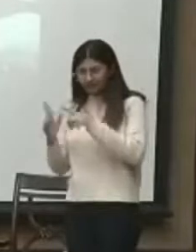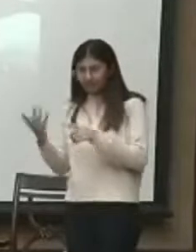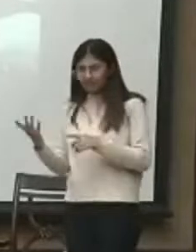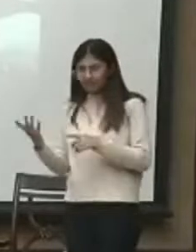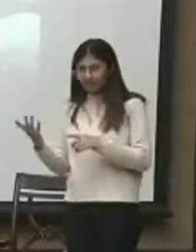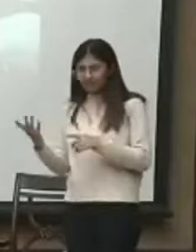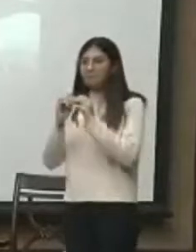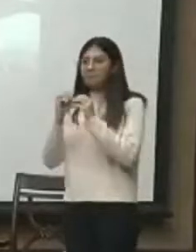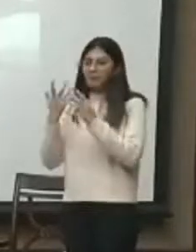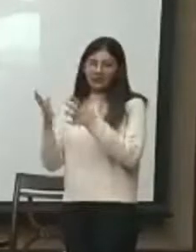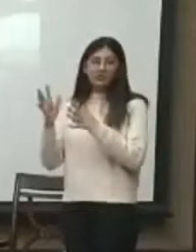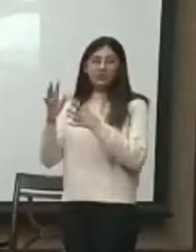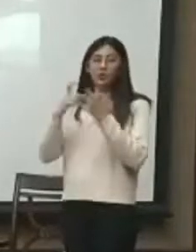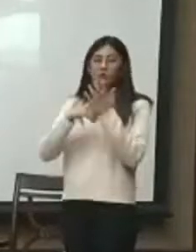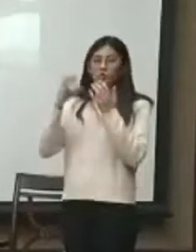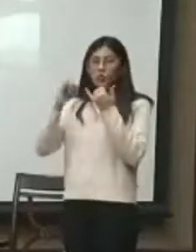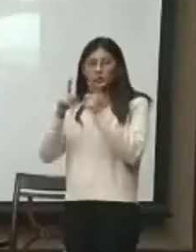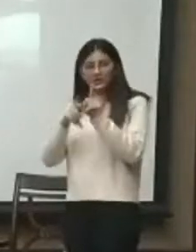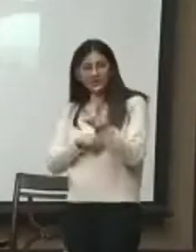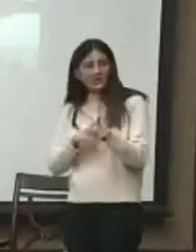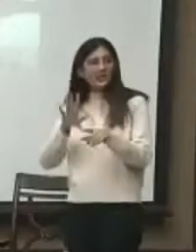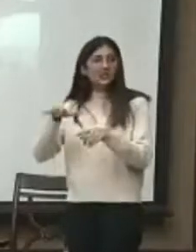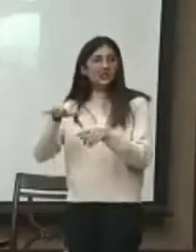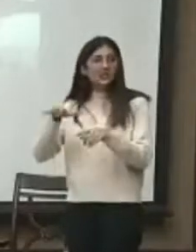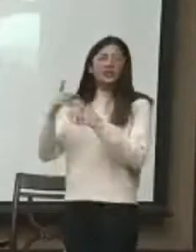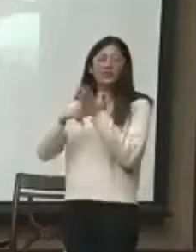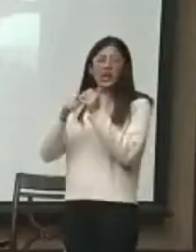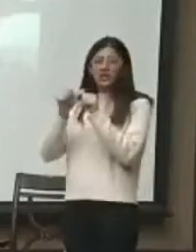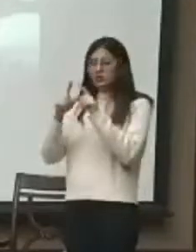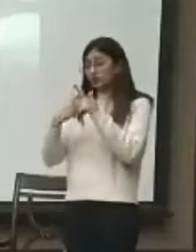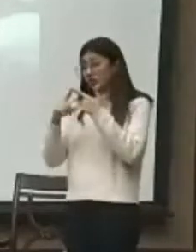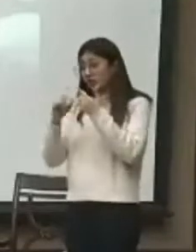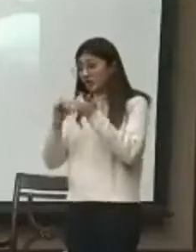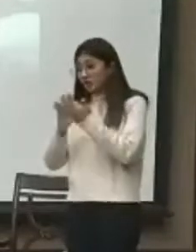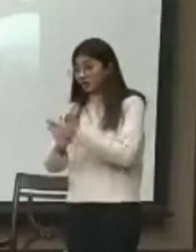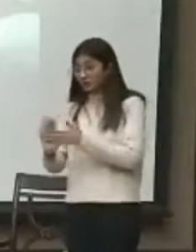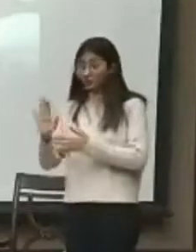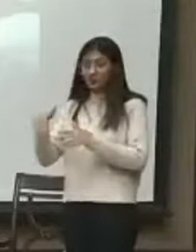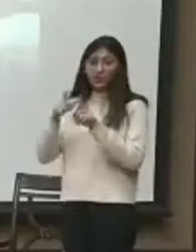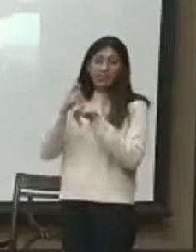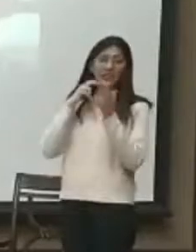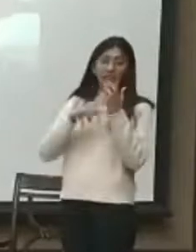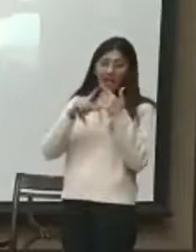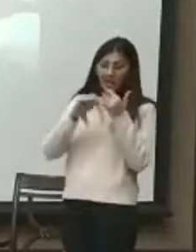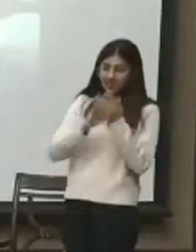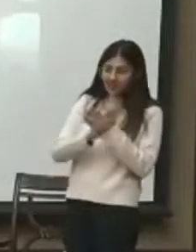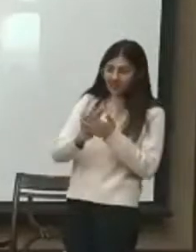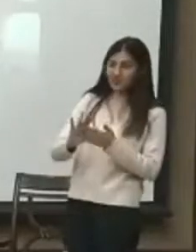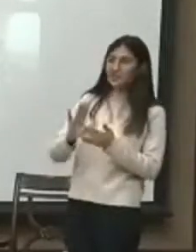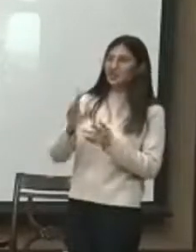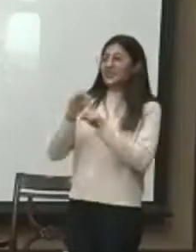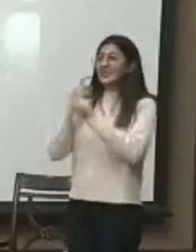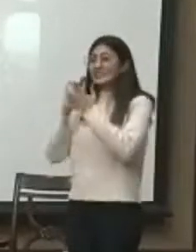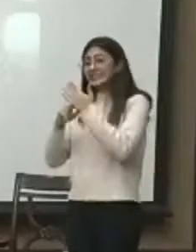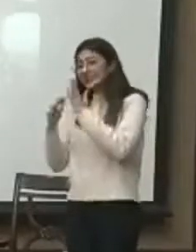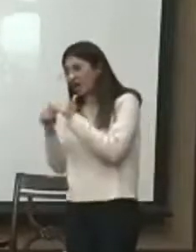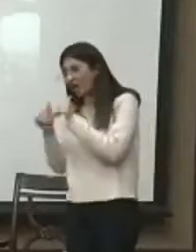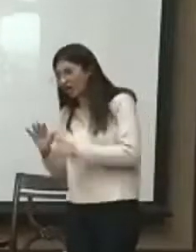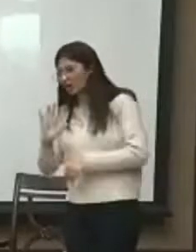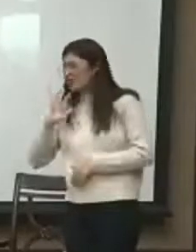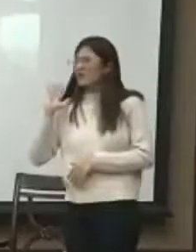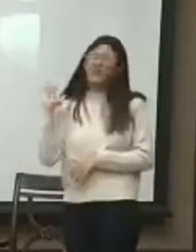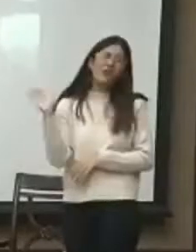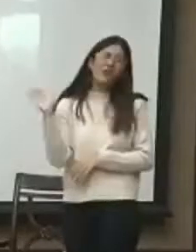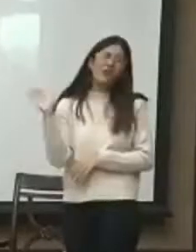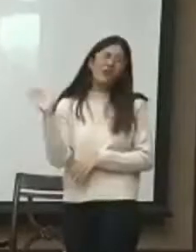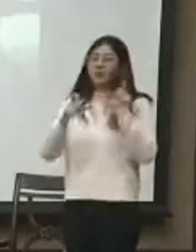Rosie, Avdesh, Rajesh, Dinesh. We have people who are interning with us, Kinza, each one of them has not taken